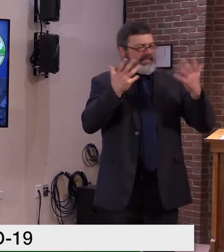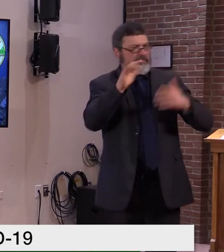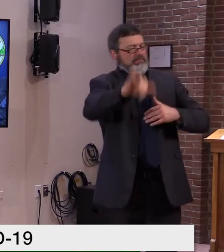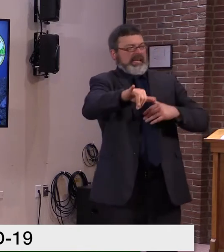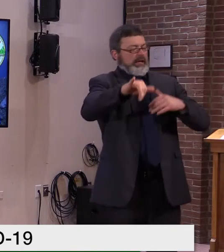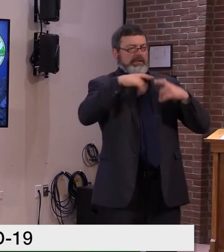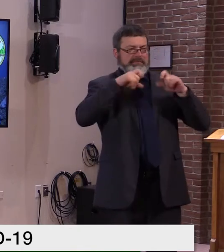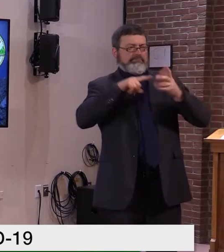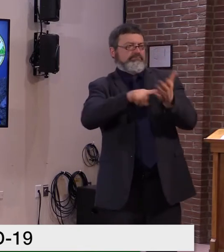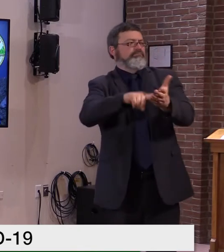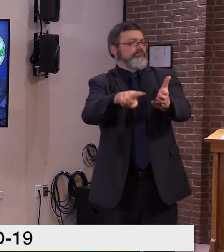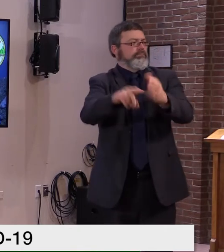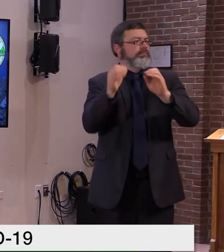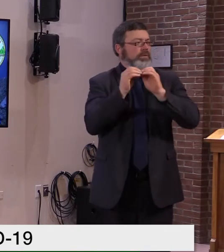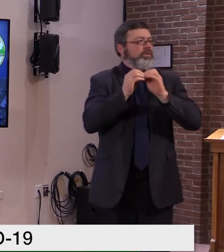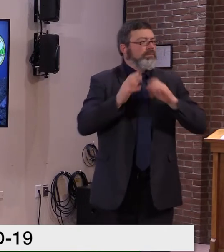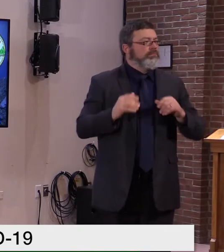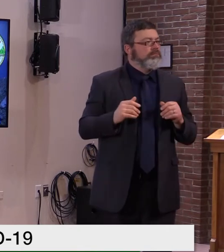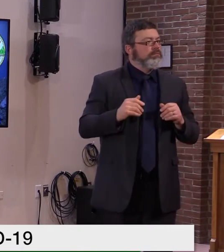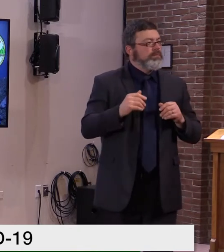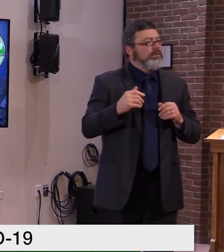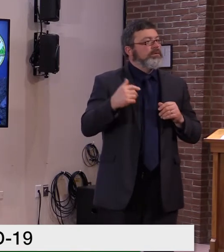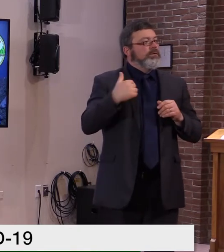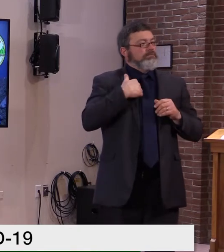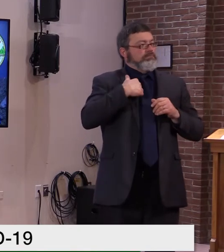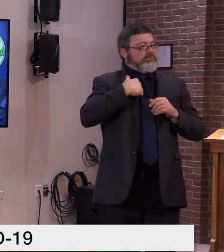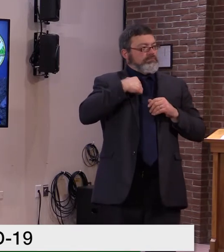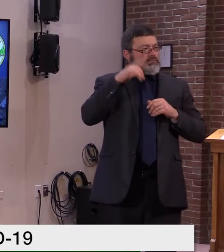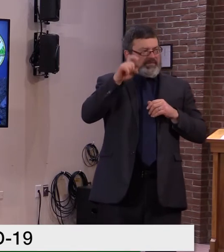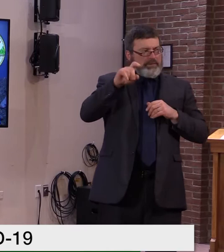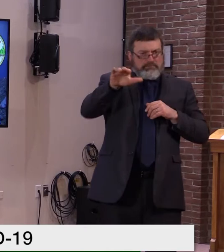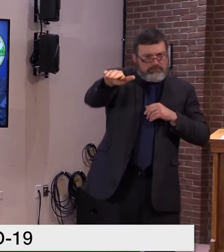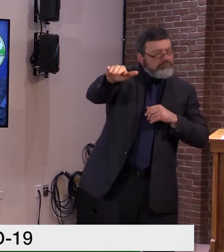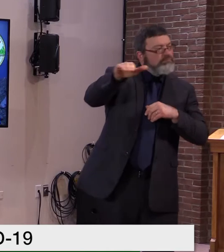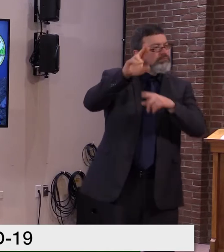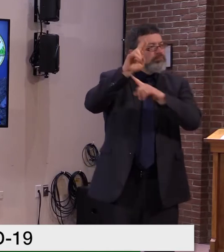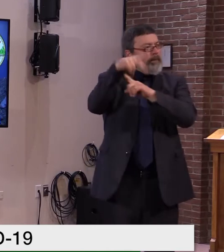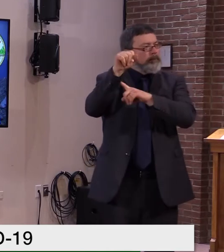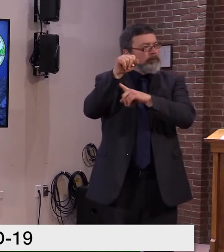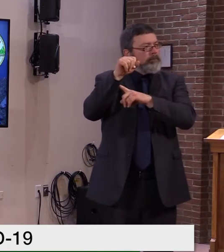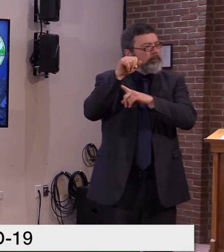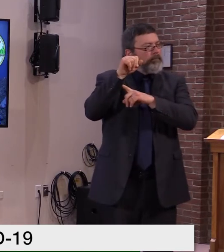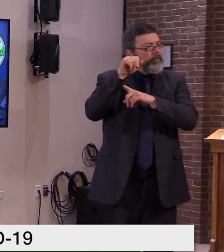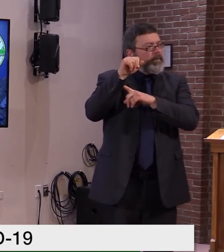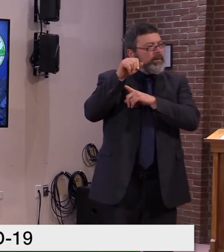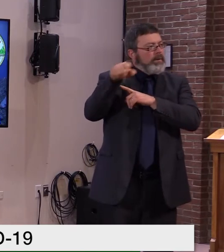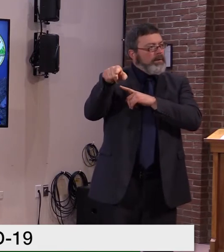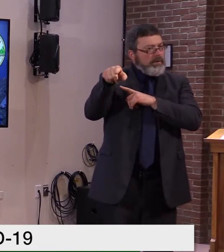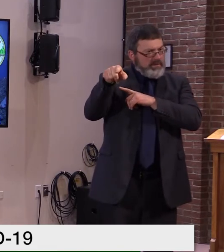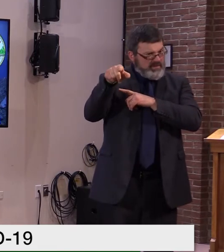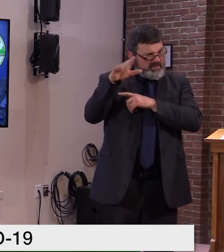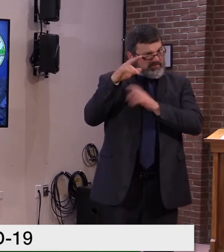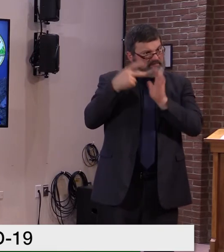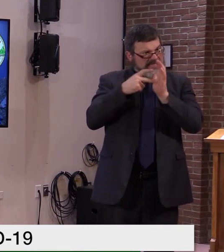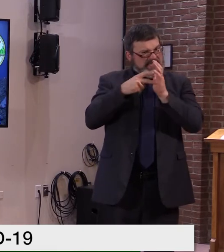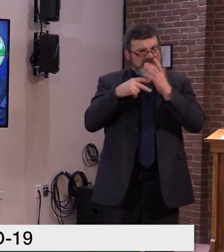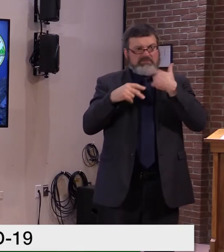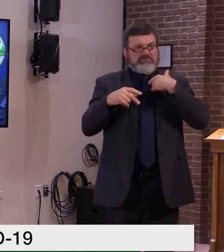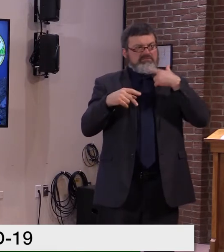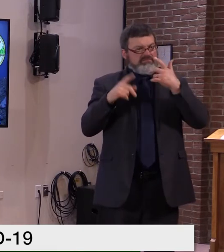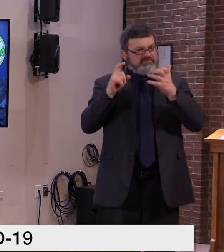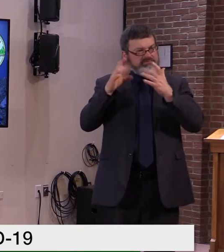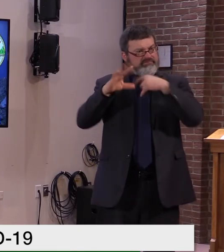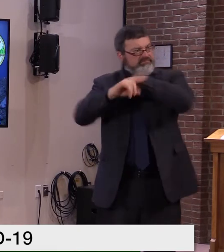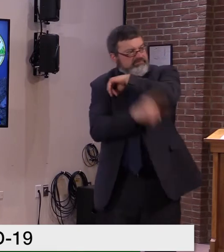federal privacy violations may have occurred and what the state must do to rectify any of those violations.